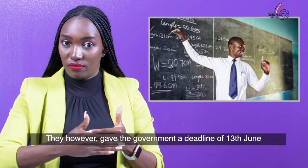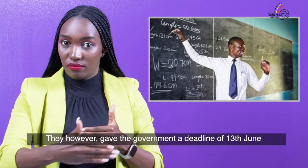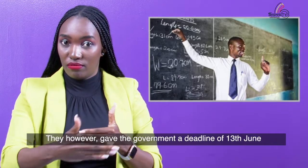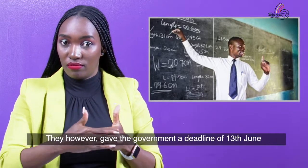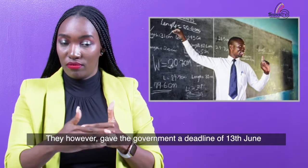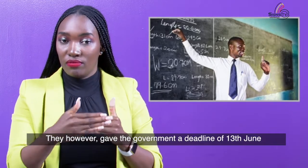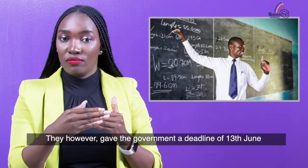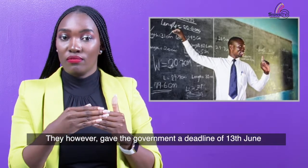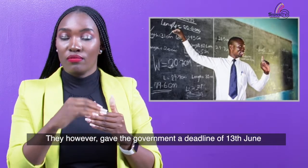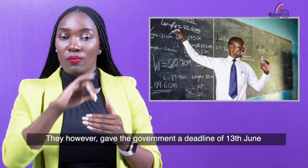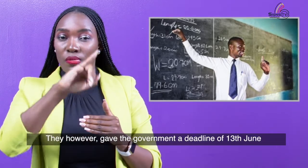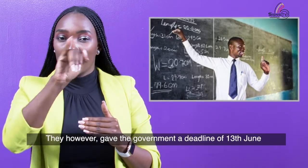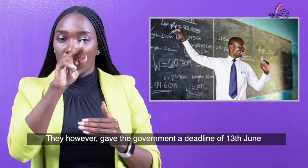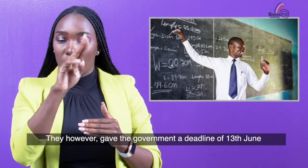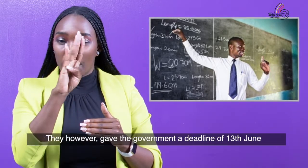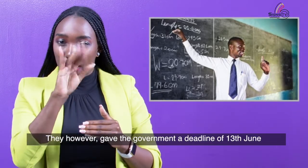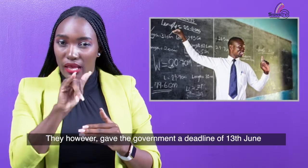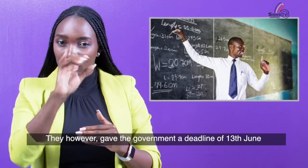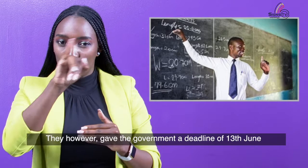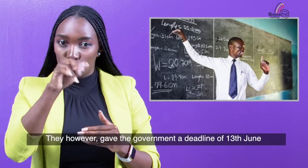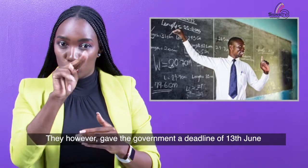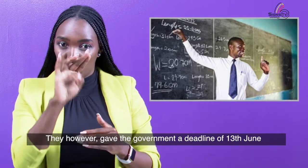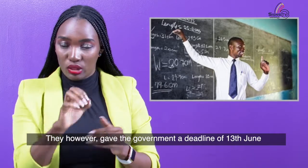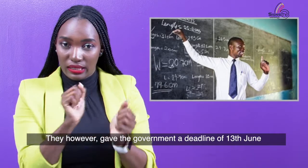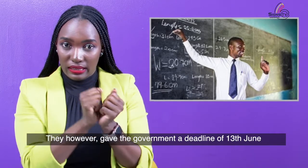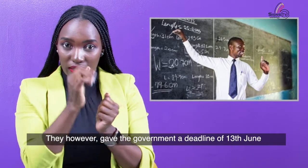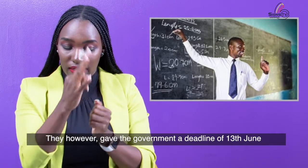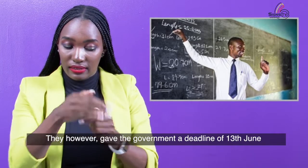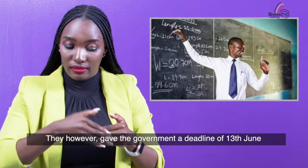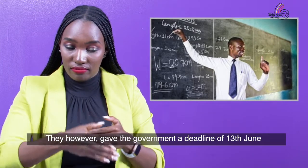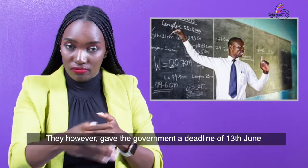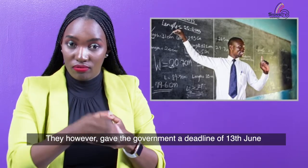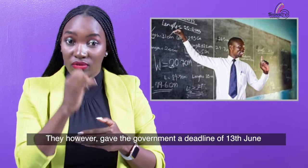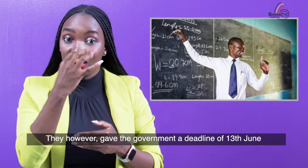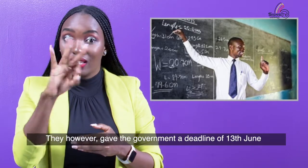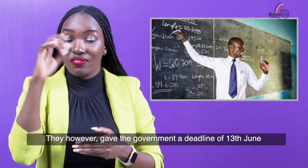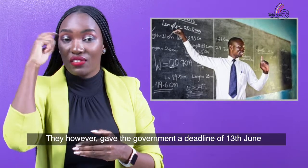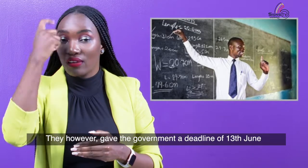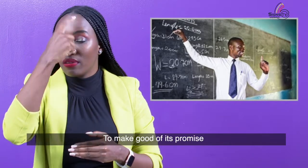They, however, gave the government a deadline of 13th June